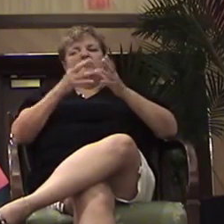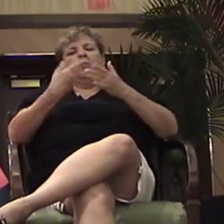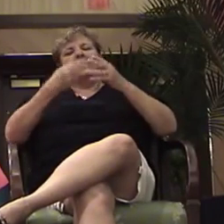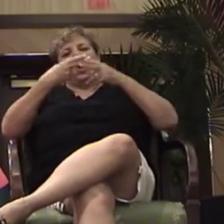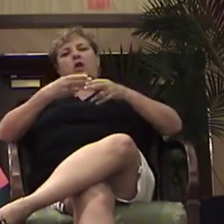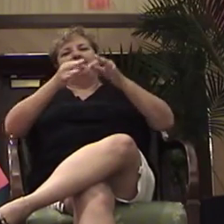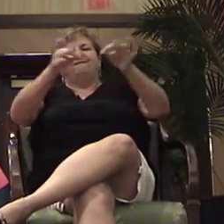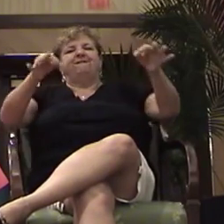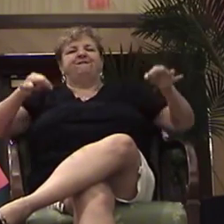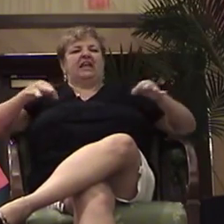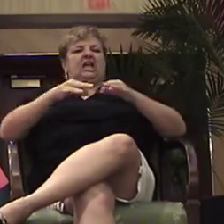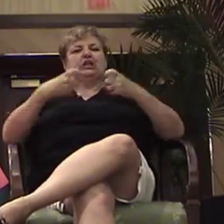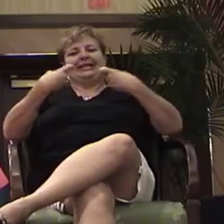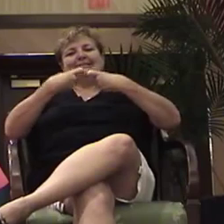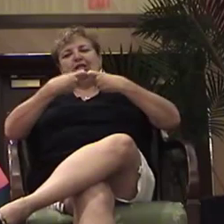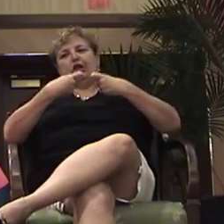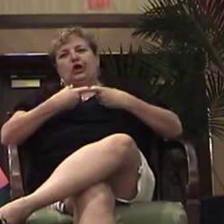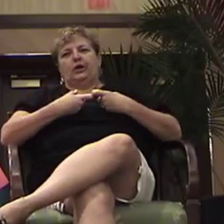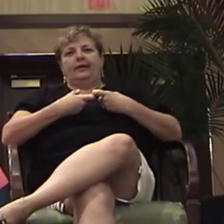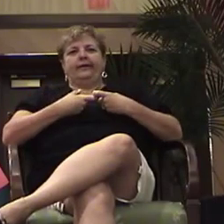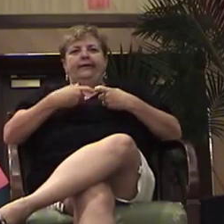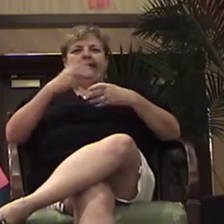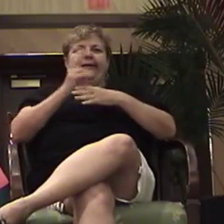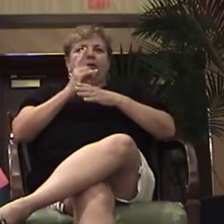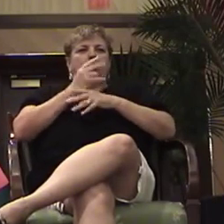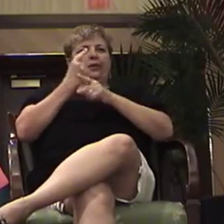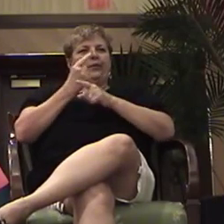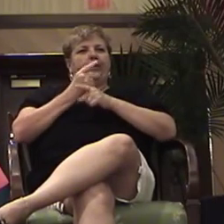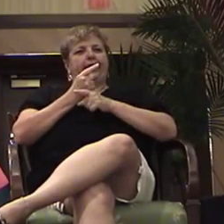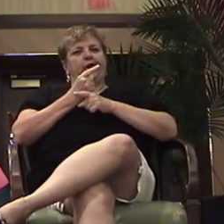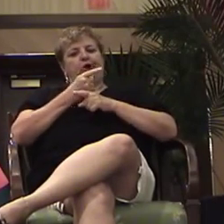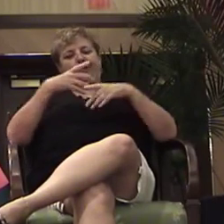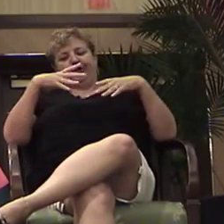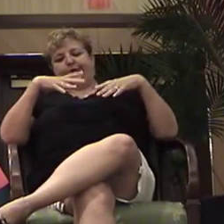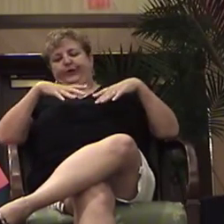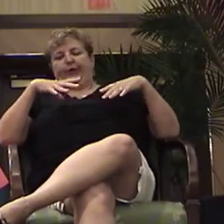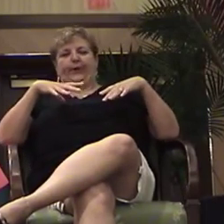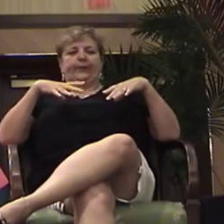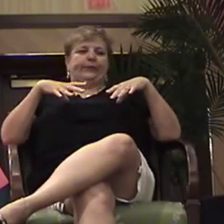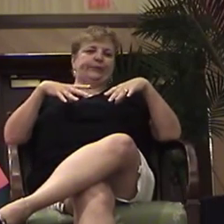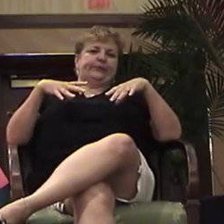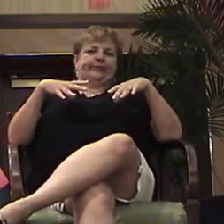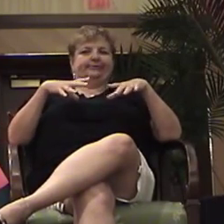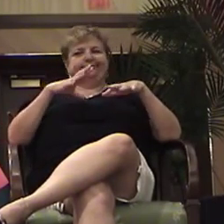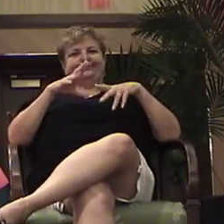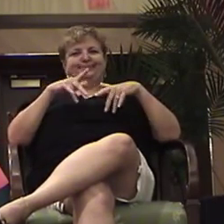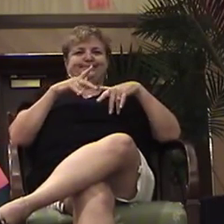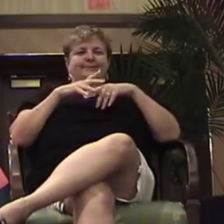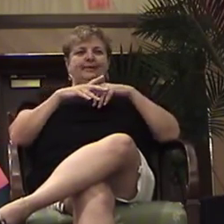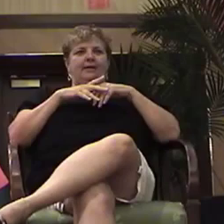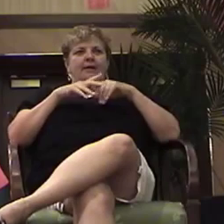the regular field engineer's clothing. But he was tall. He